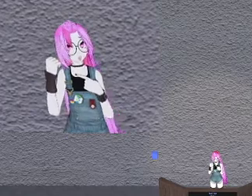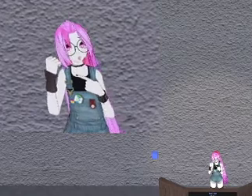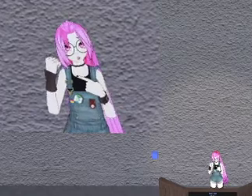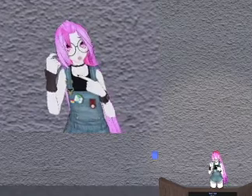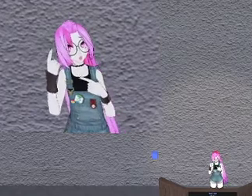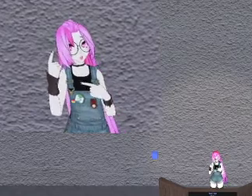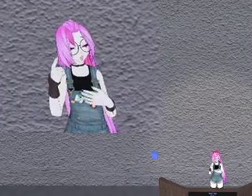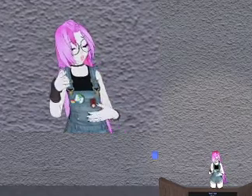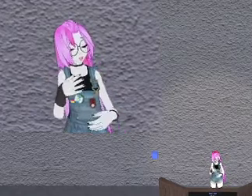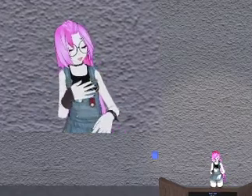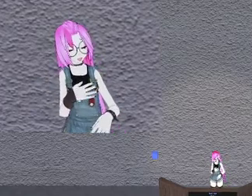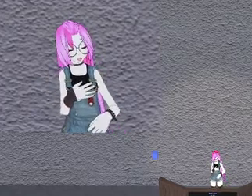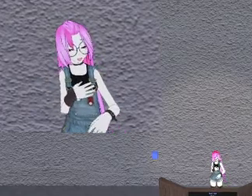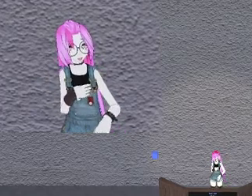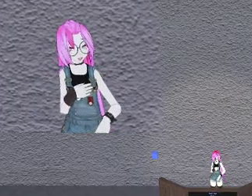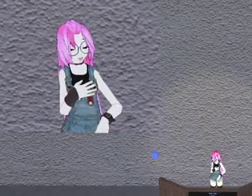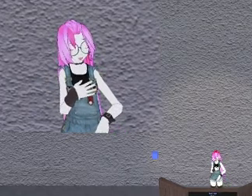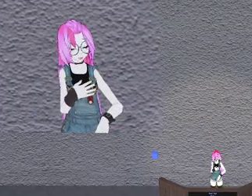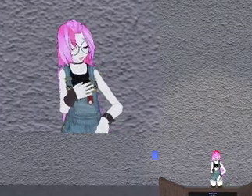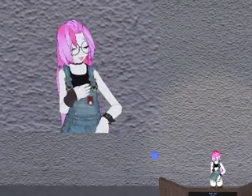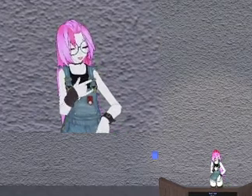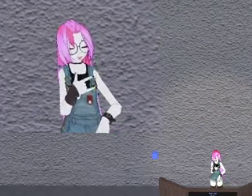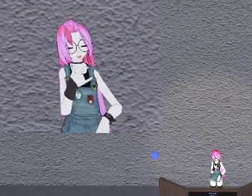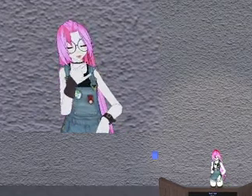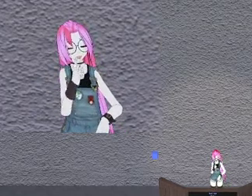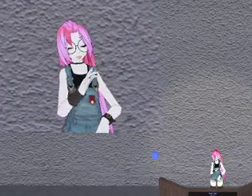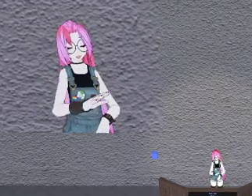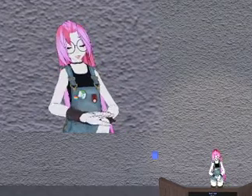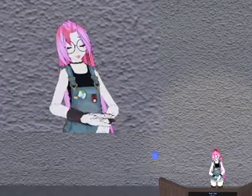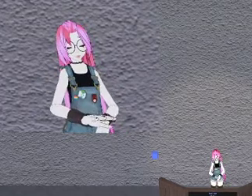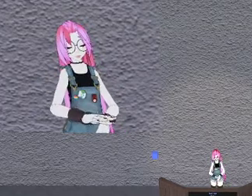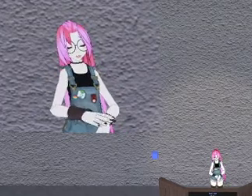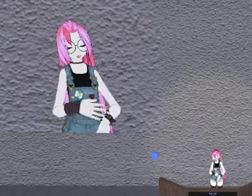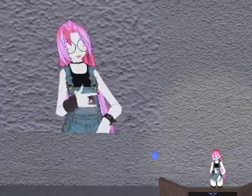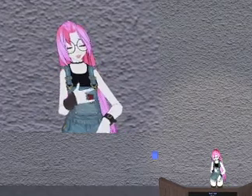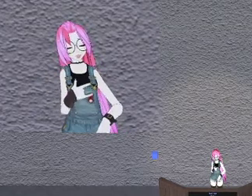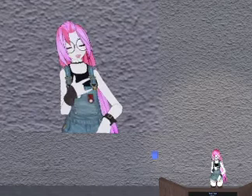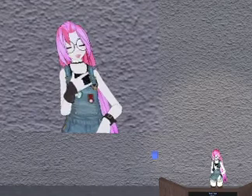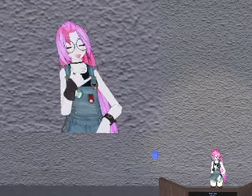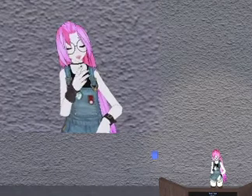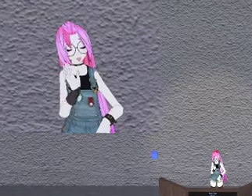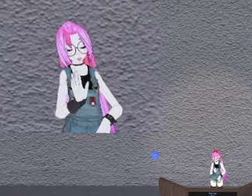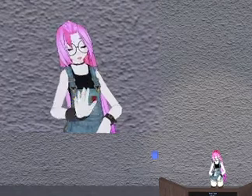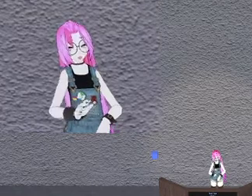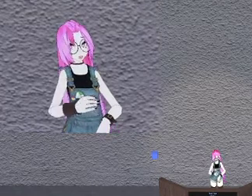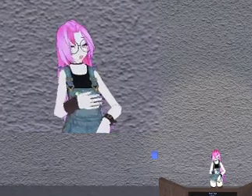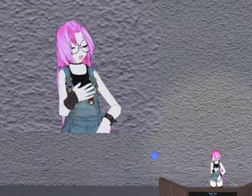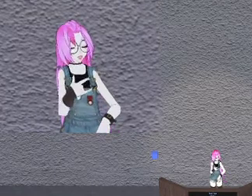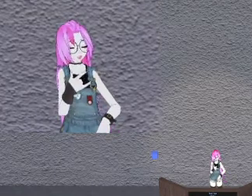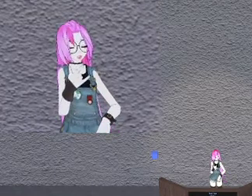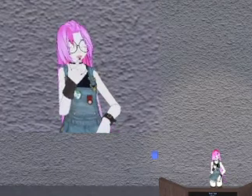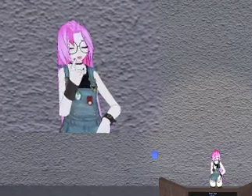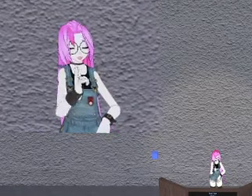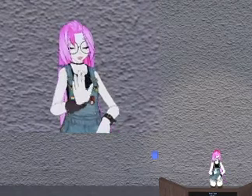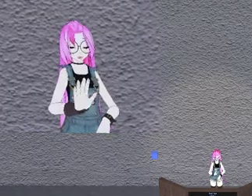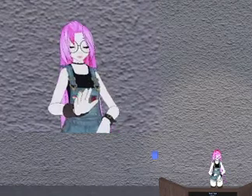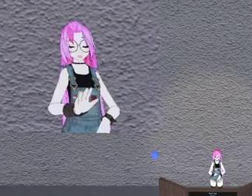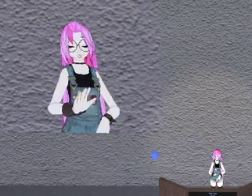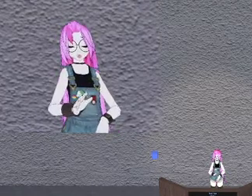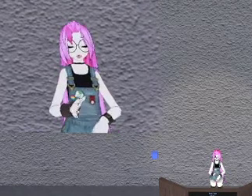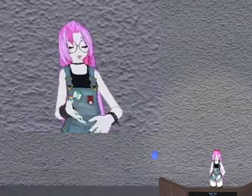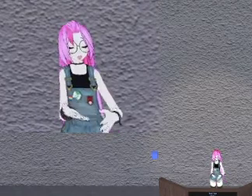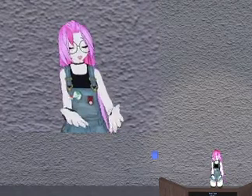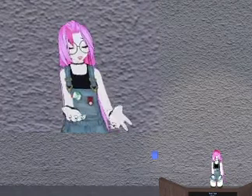your head, or another thing is you're doing it and you're pushing it away. So I'm saying I don't like. I'm saying I like it, I push it